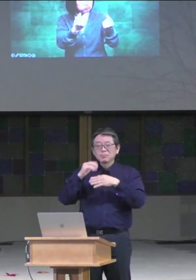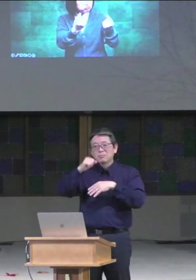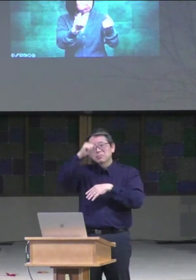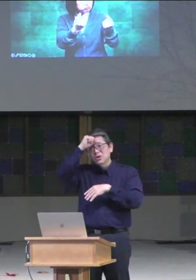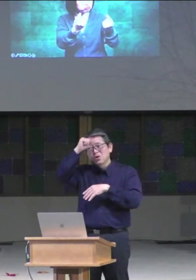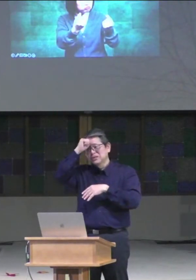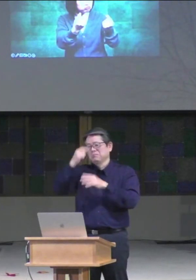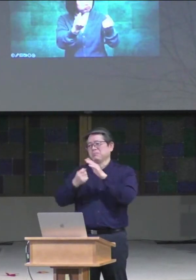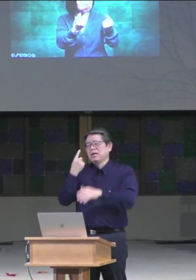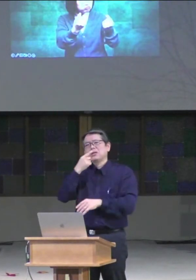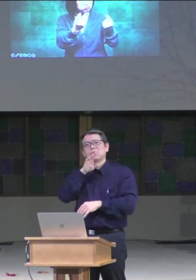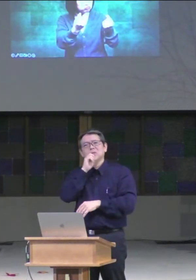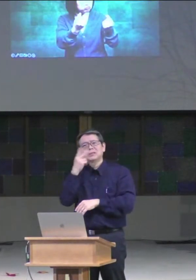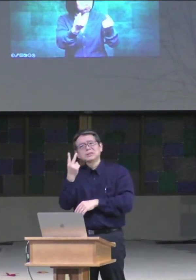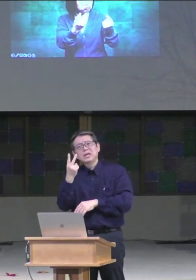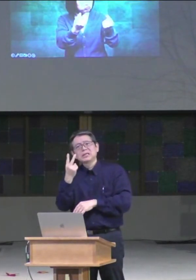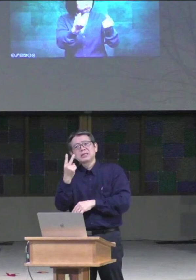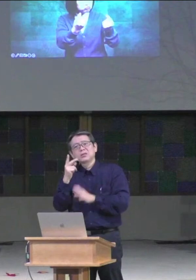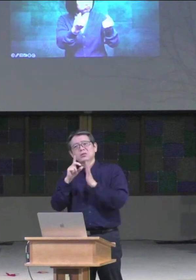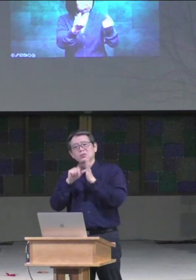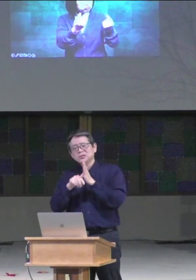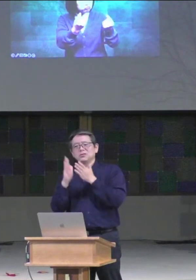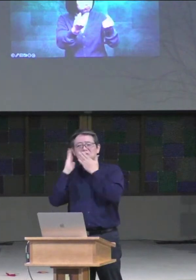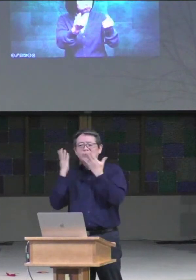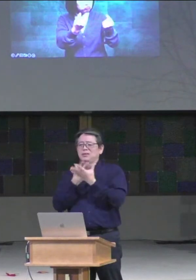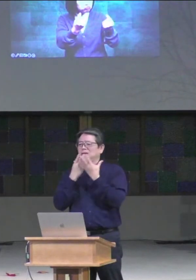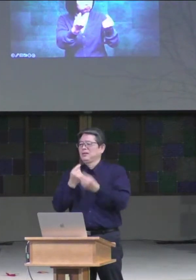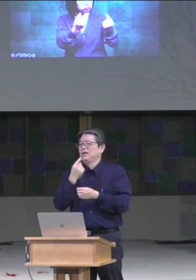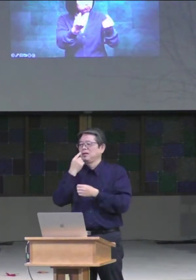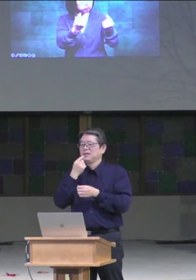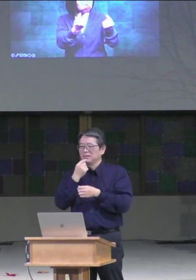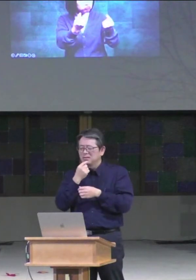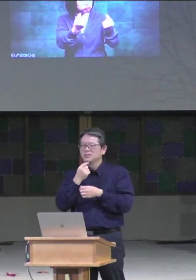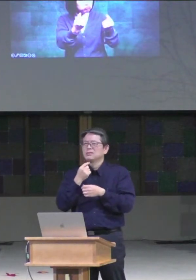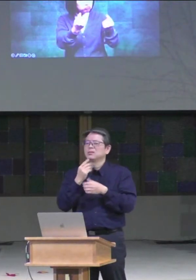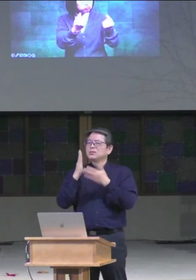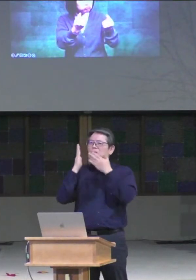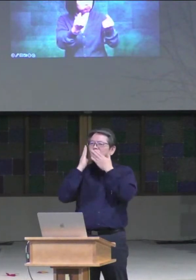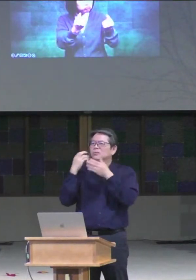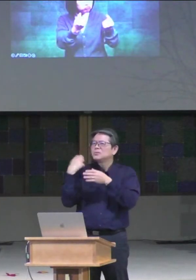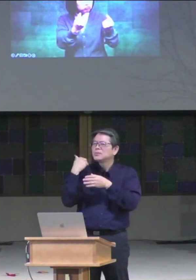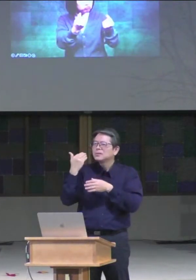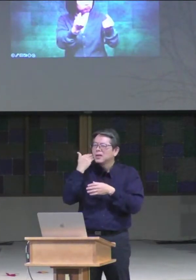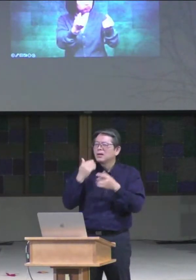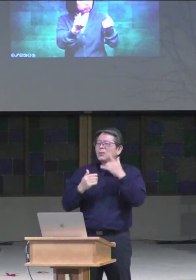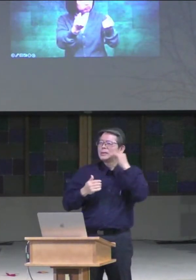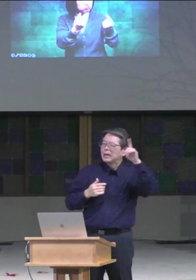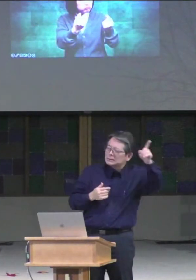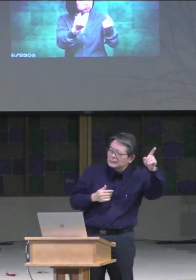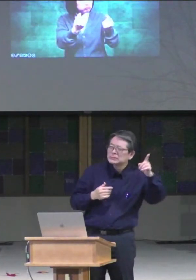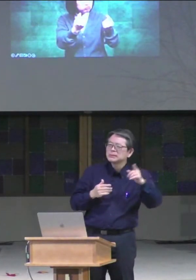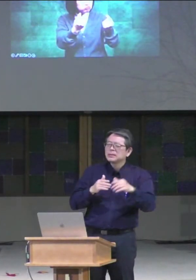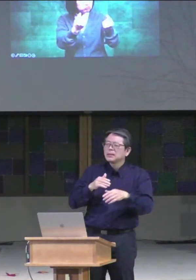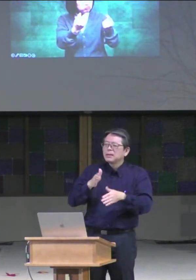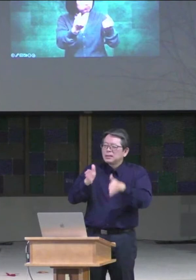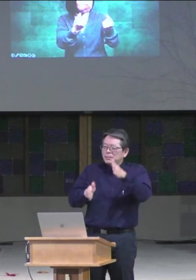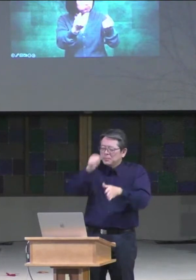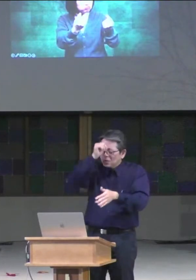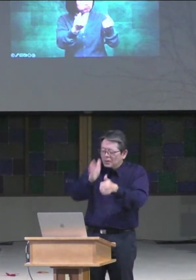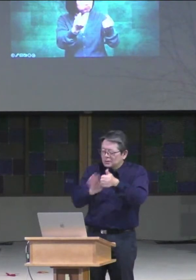bad. When I got sick and I was 2 years old, I got a high fever, and it's their fault that I'm deaf.